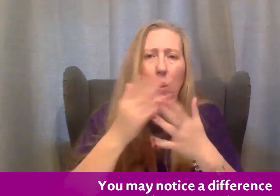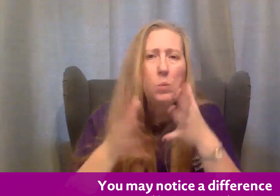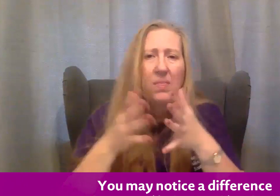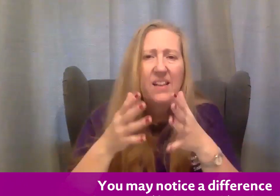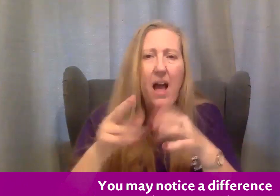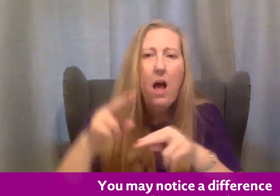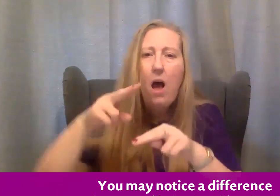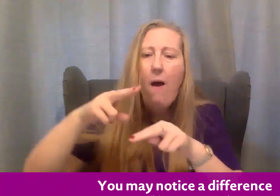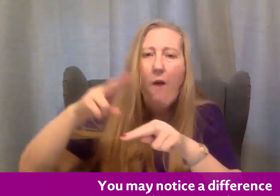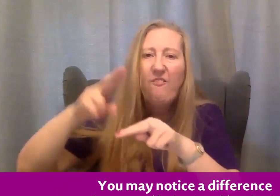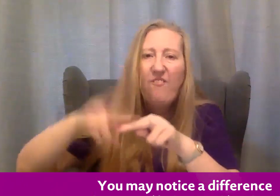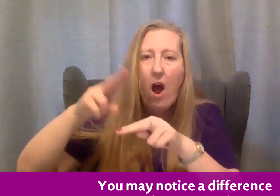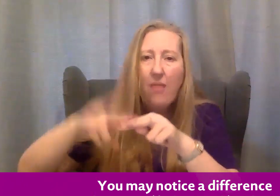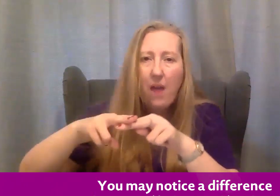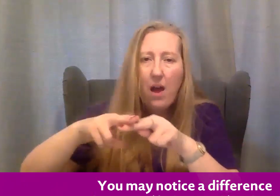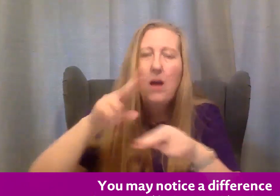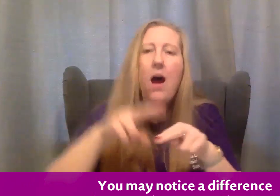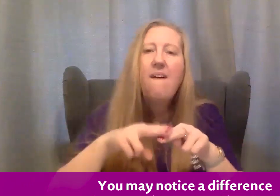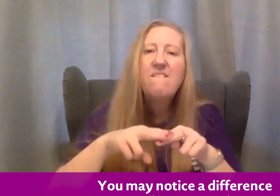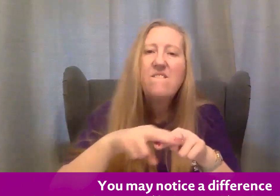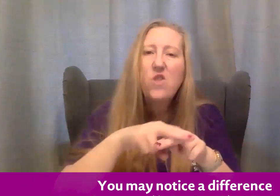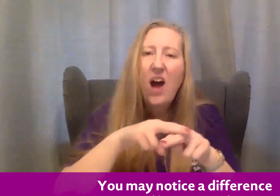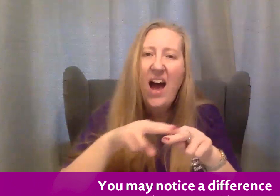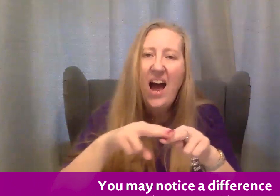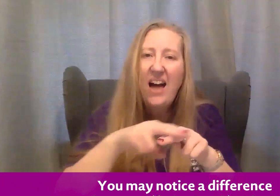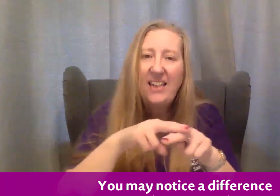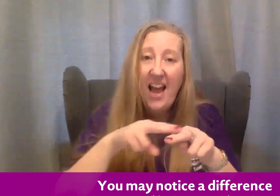you may notice a difference between father and friday